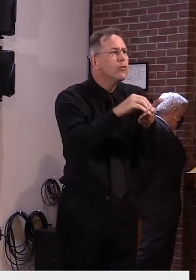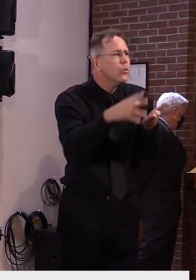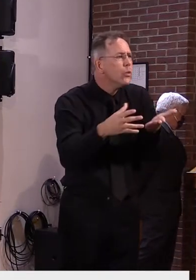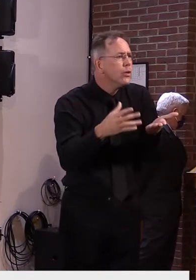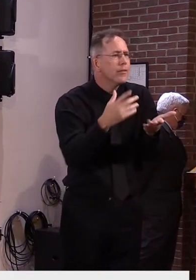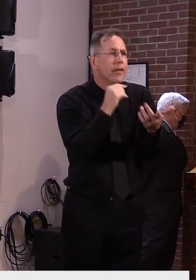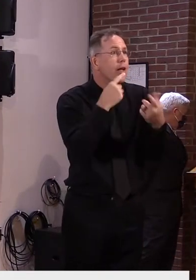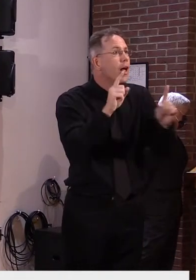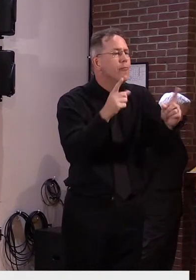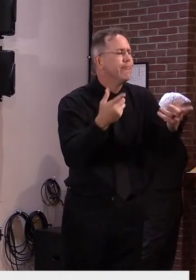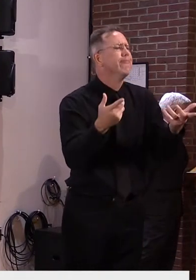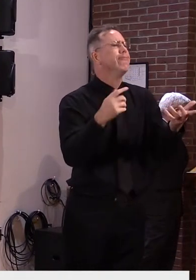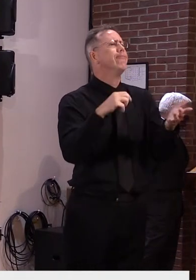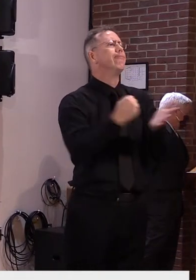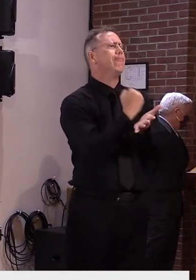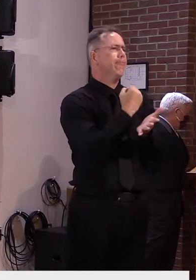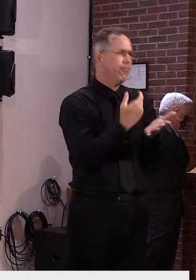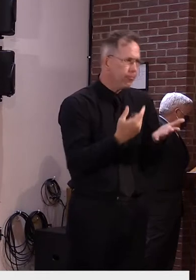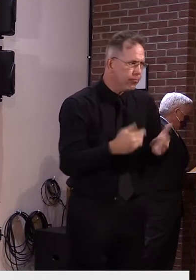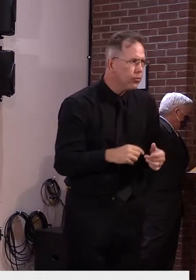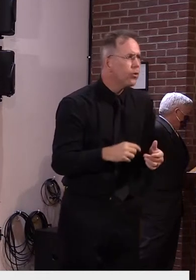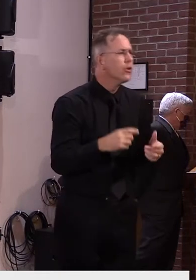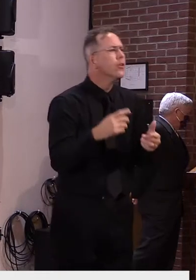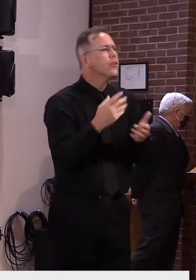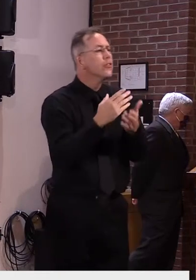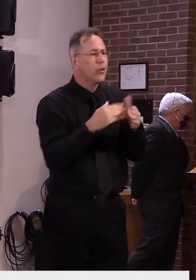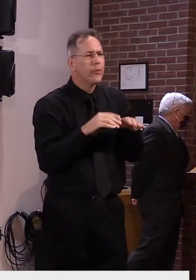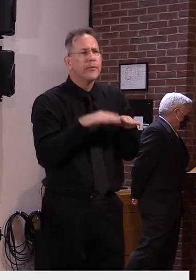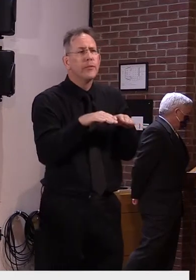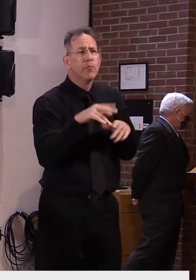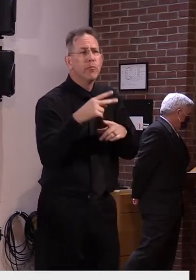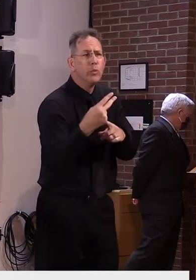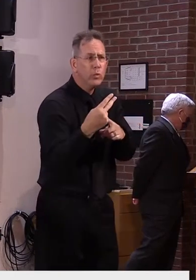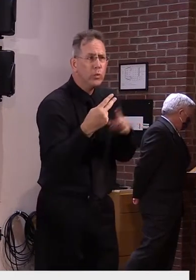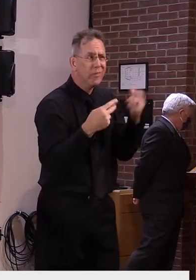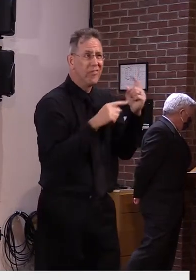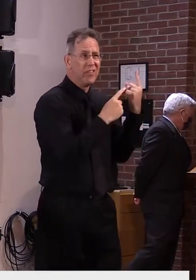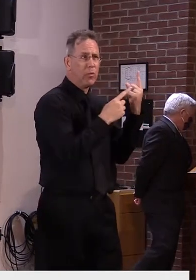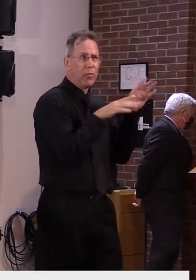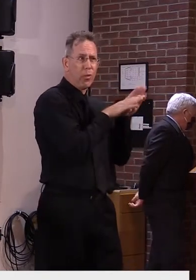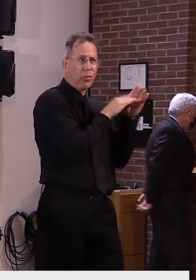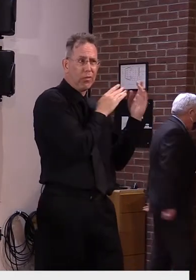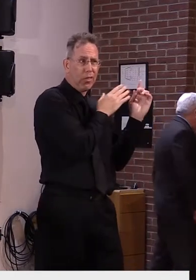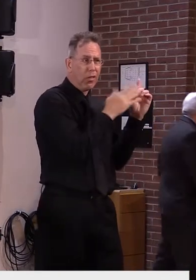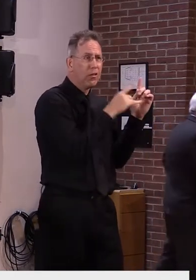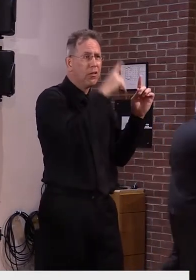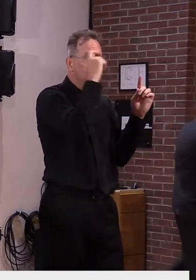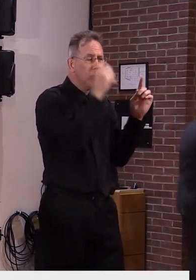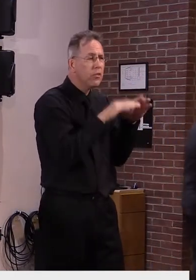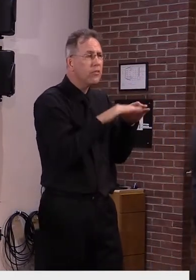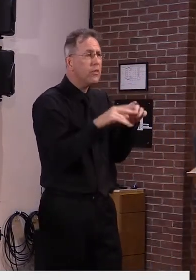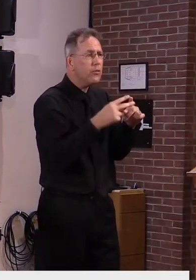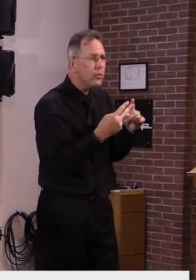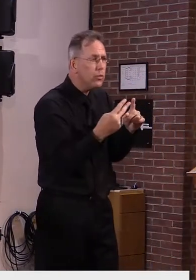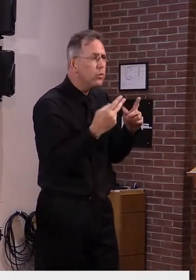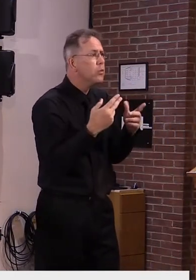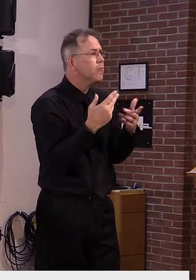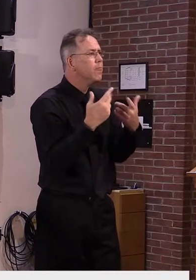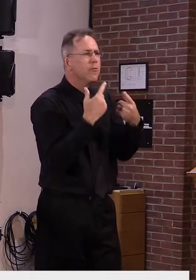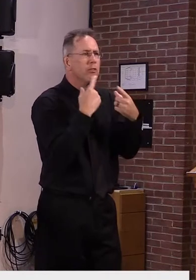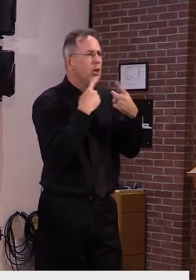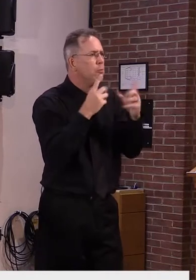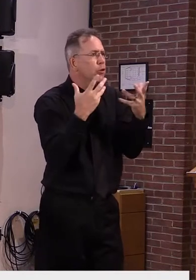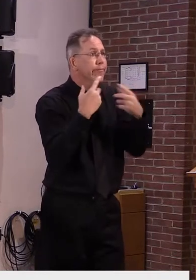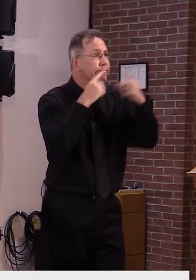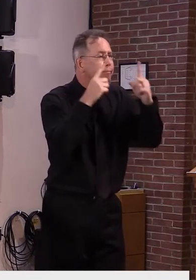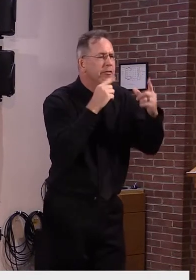Phase two, or the reopening of our schools, has so far been very successful since we have seen very few cases of the virus. And not only have we reopened our schools